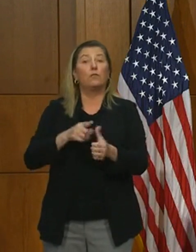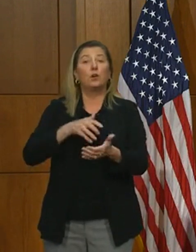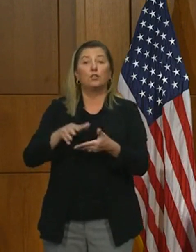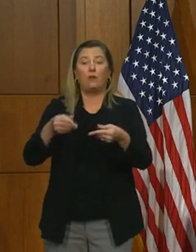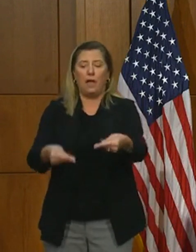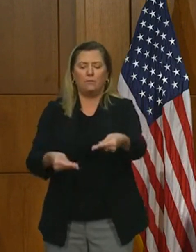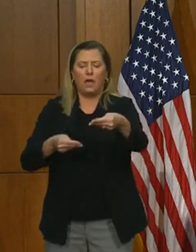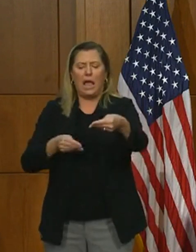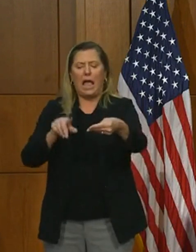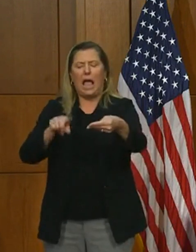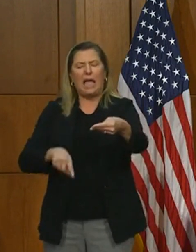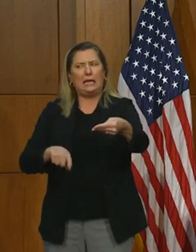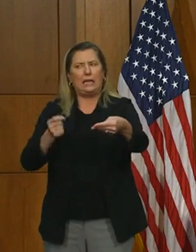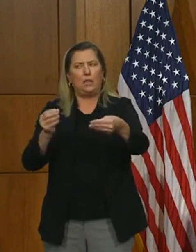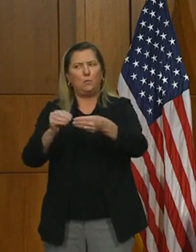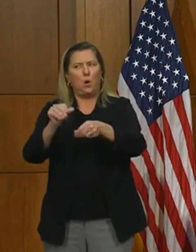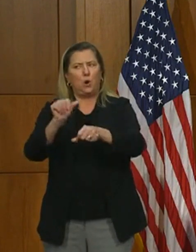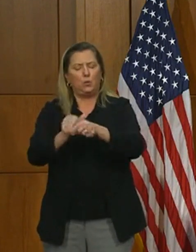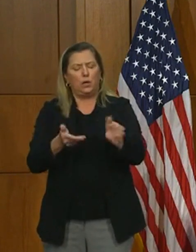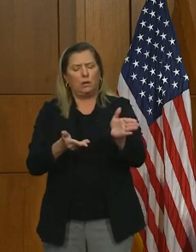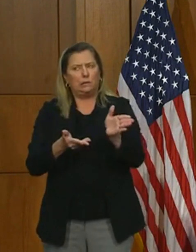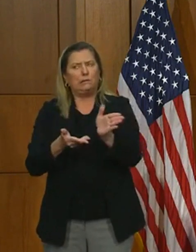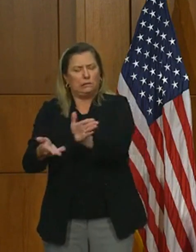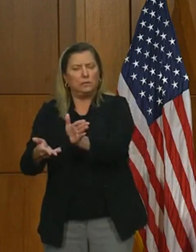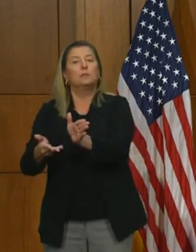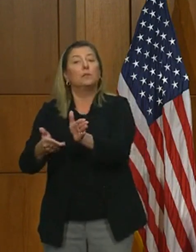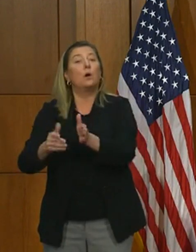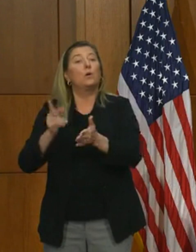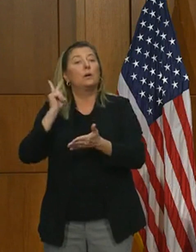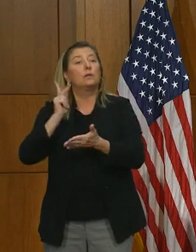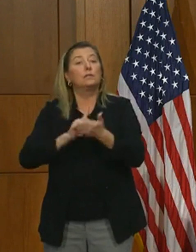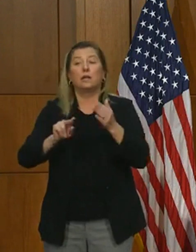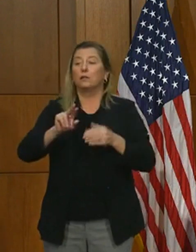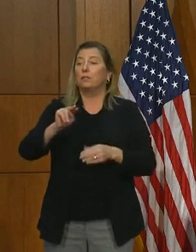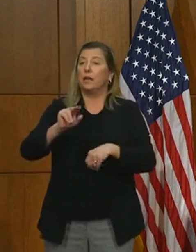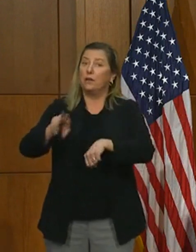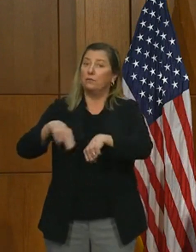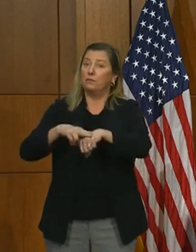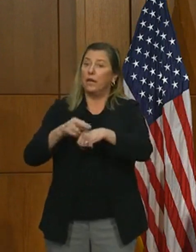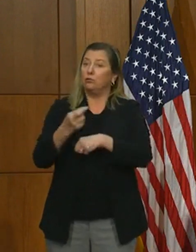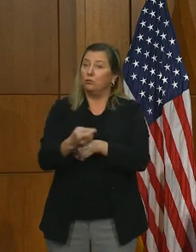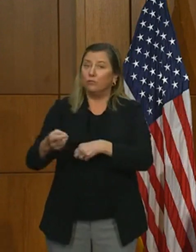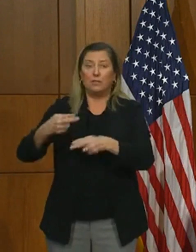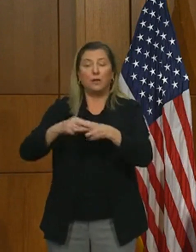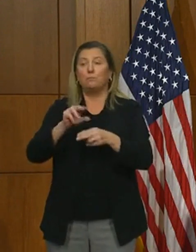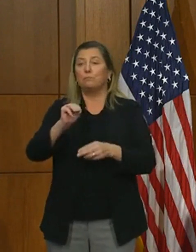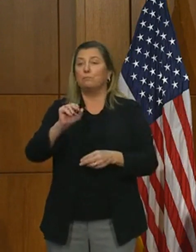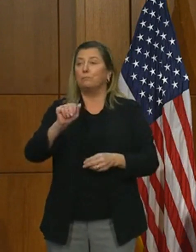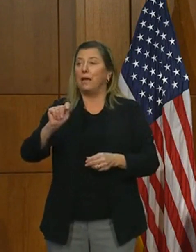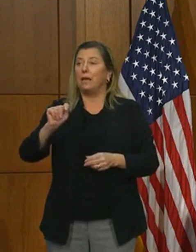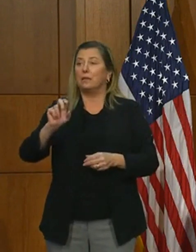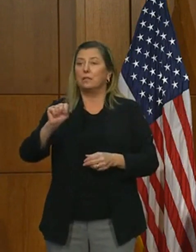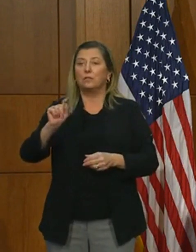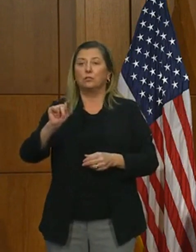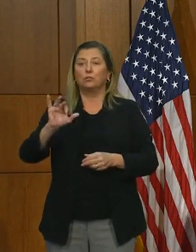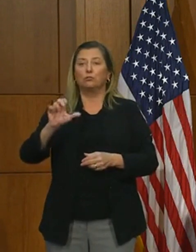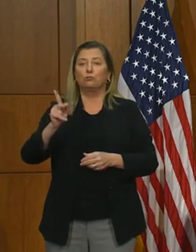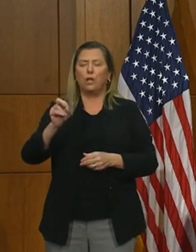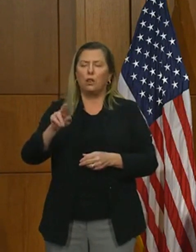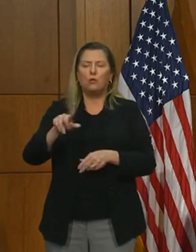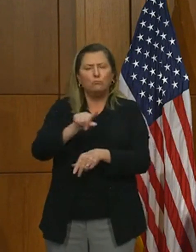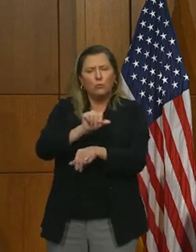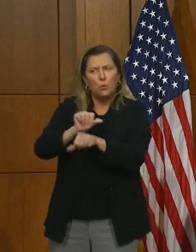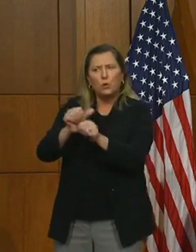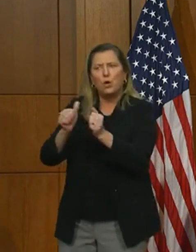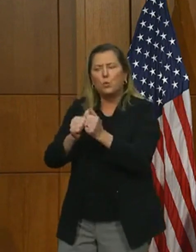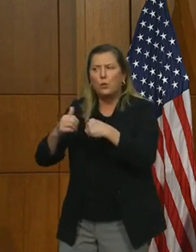this needs some more work. So I directed our Secretary of Natural Resources, Matt Strickler, to work with beach communities to